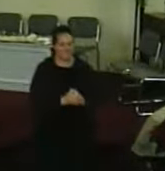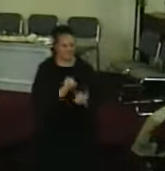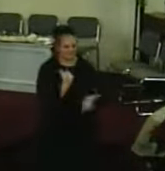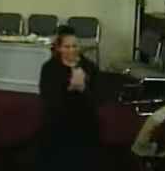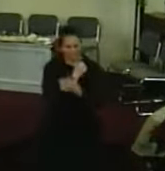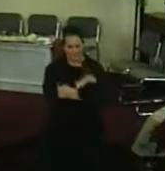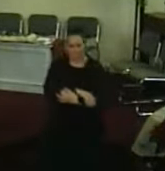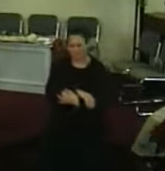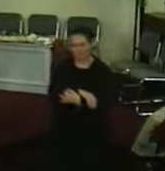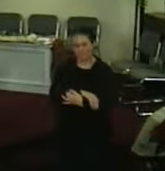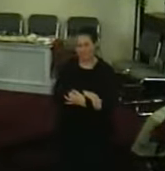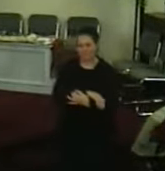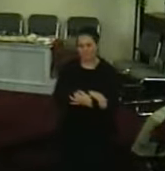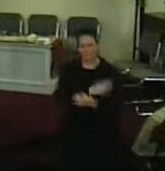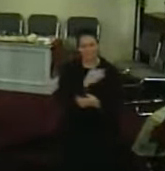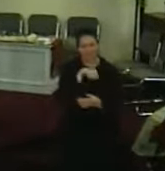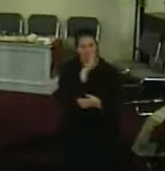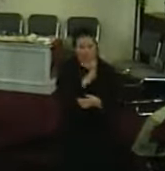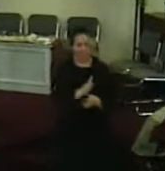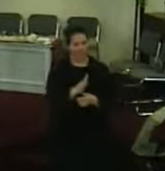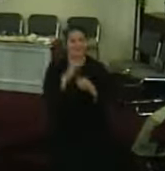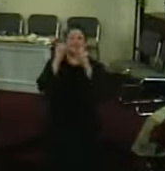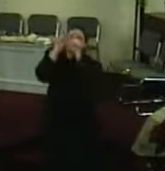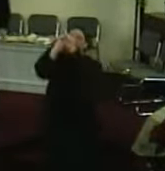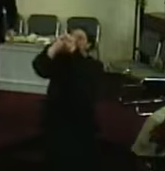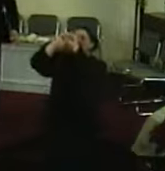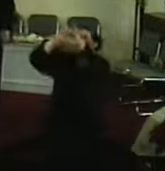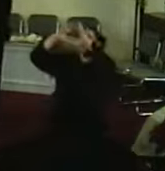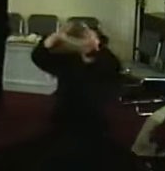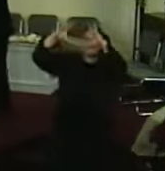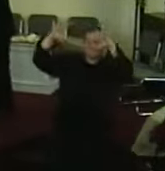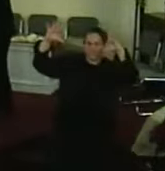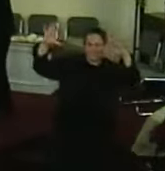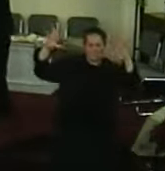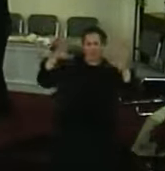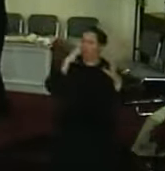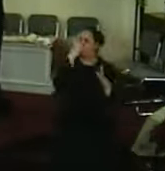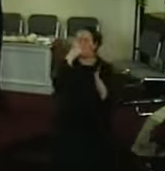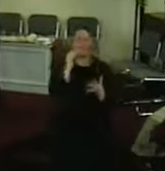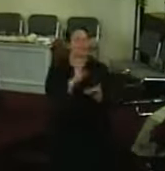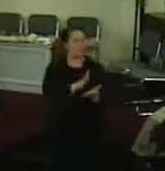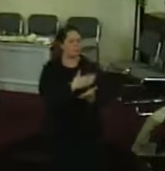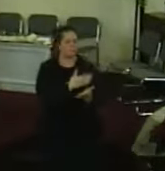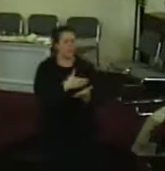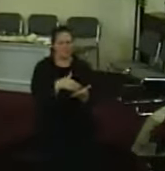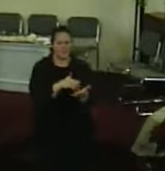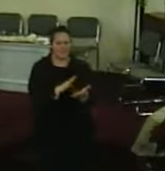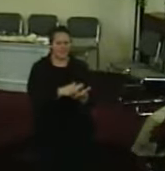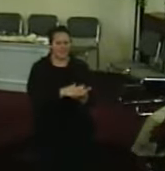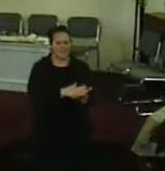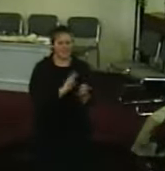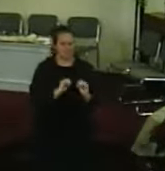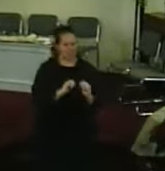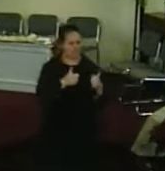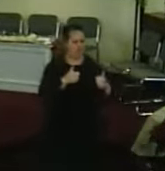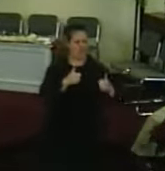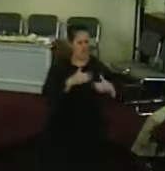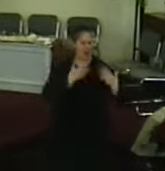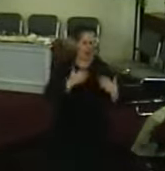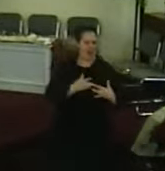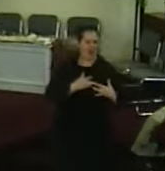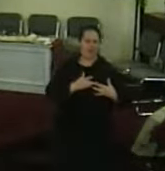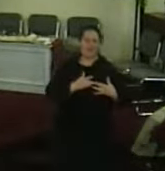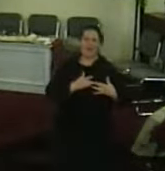And our God gets magnified in the beautiful music. And all of a sudden our hearts are